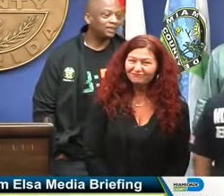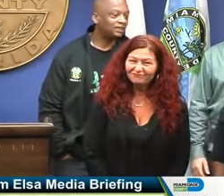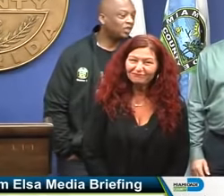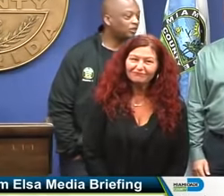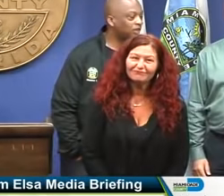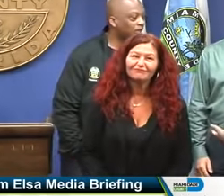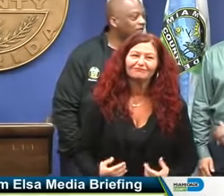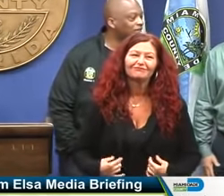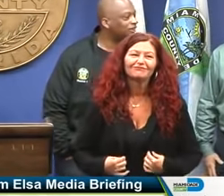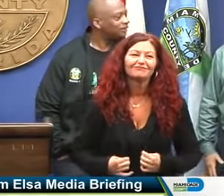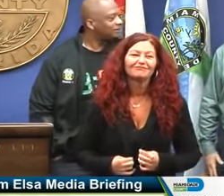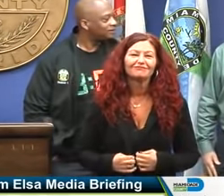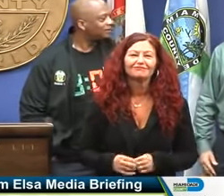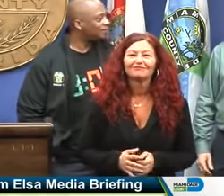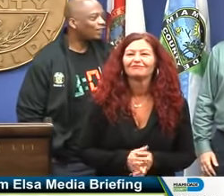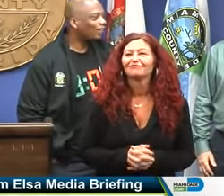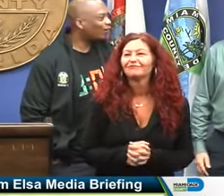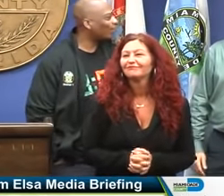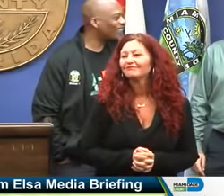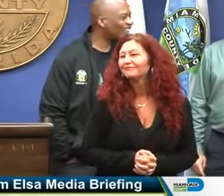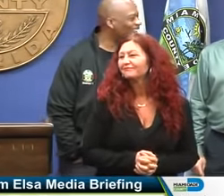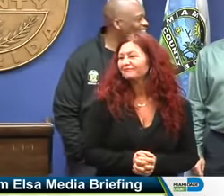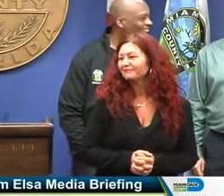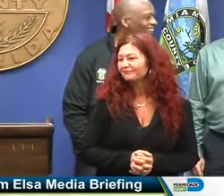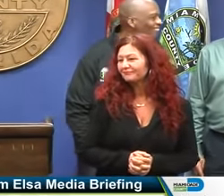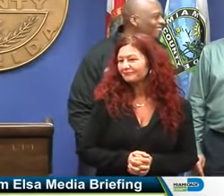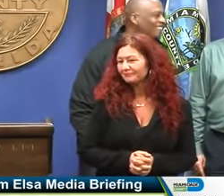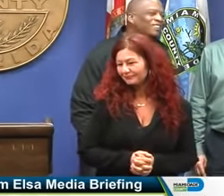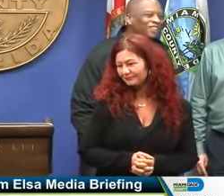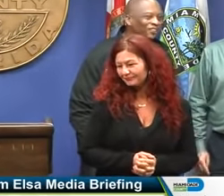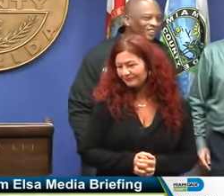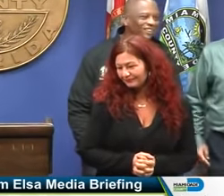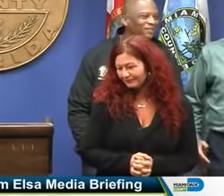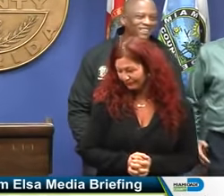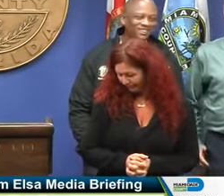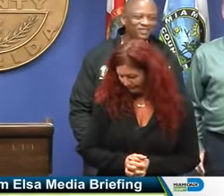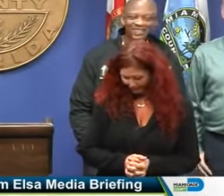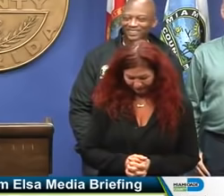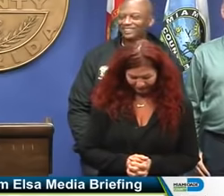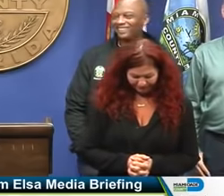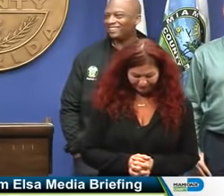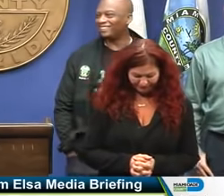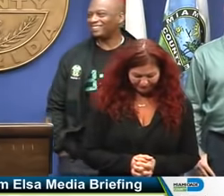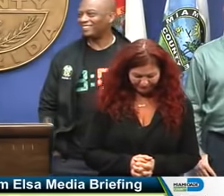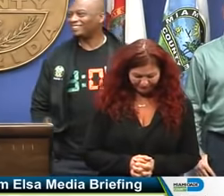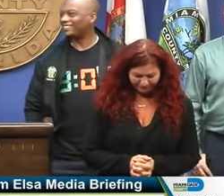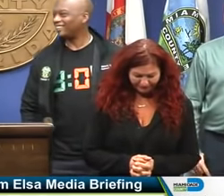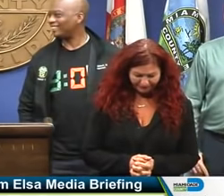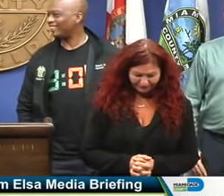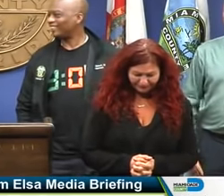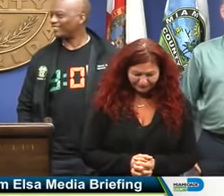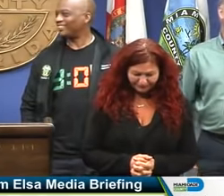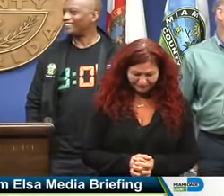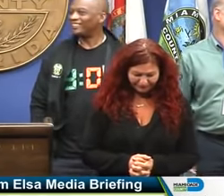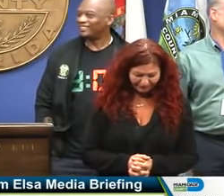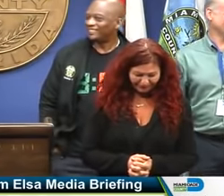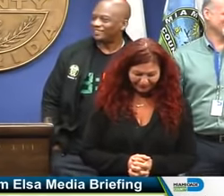She said tall. She said tall. Yeah. It was too late. You were already committed. You were in. Yeah. She said